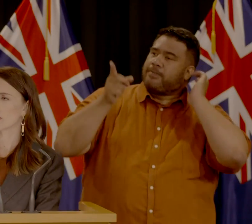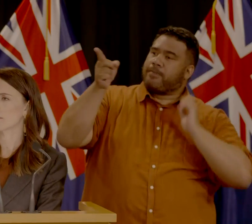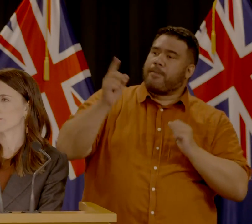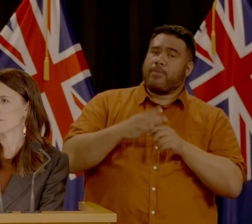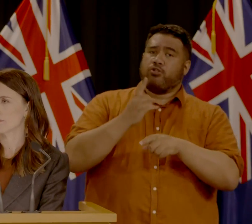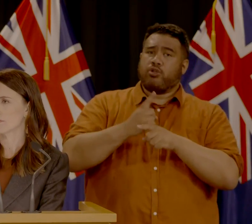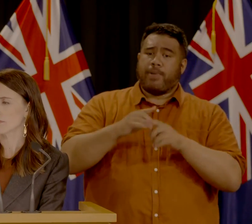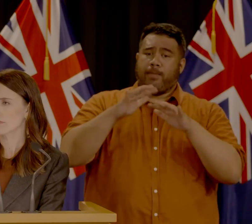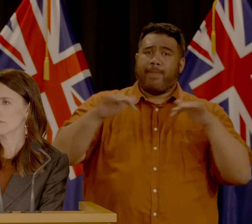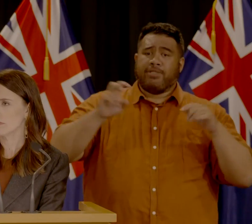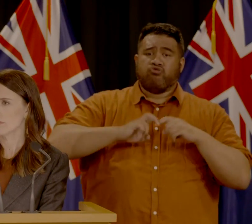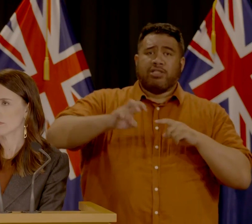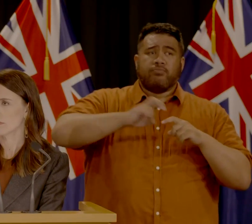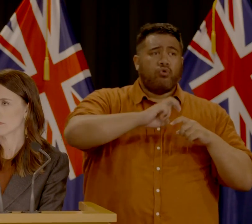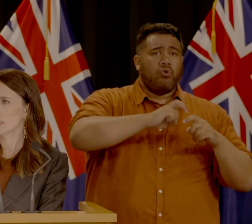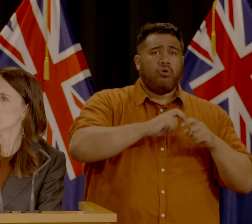public transport?